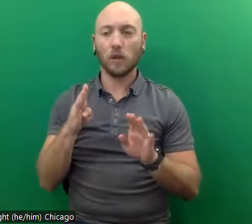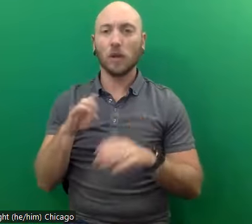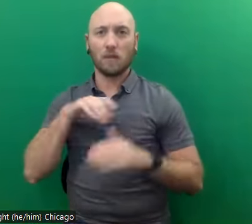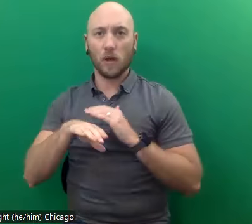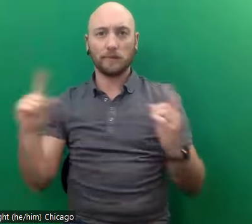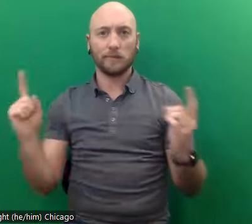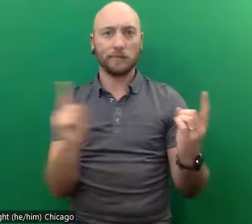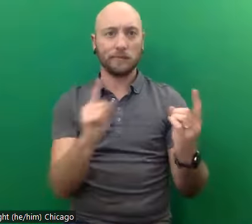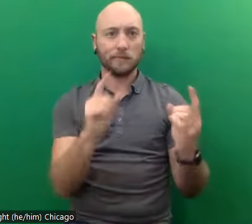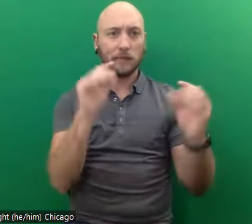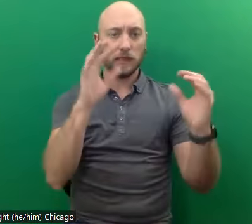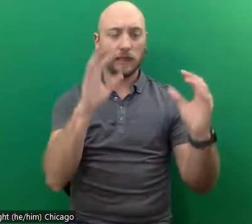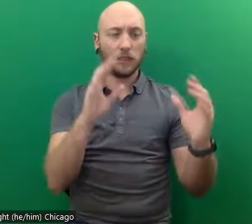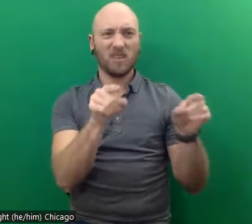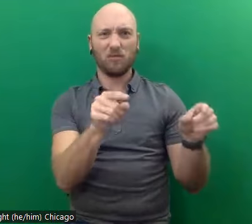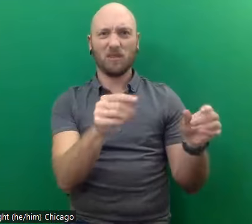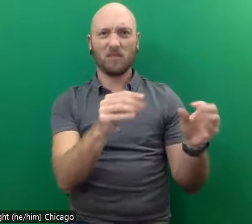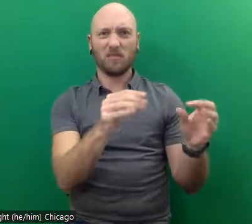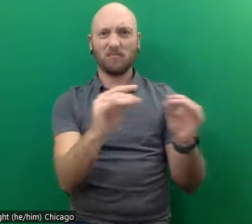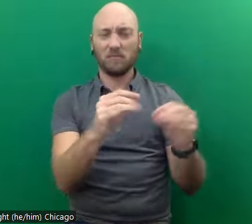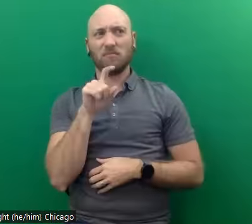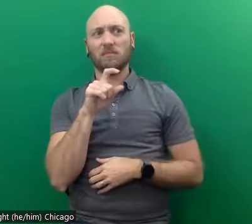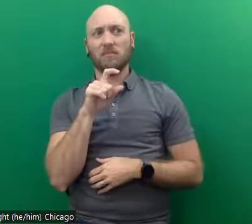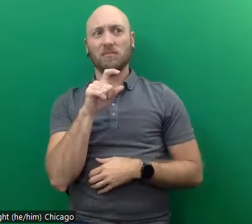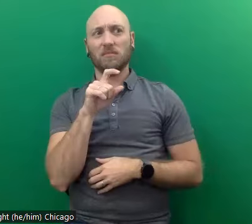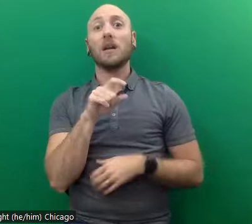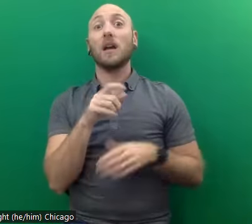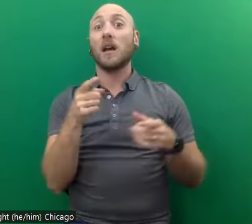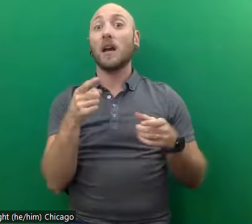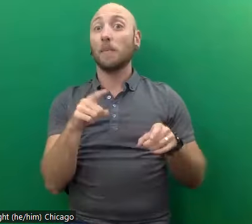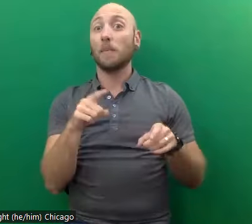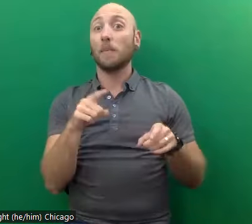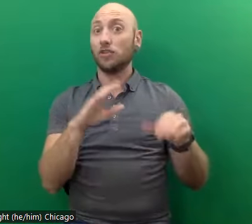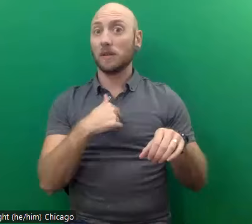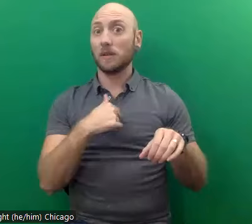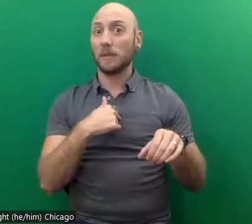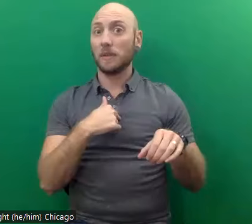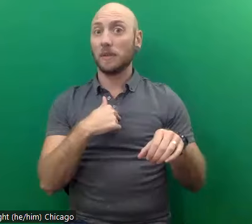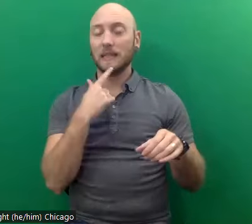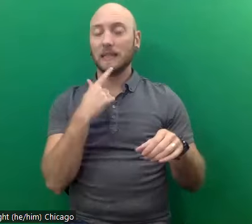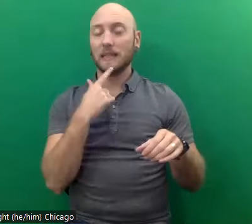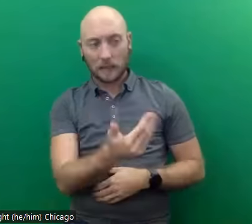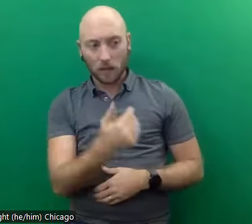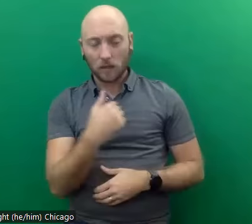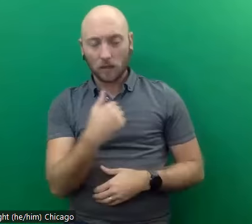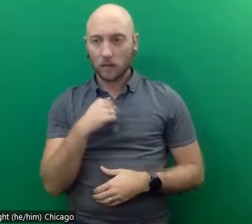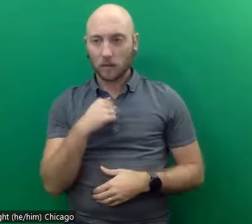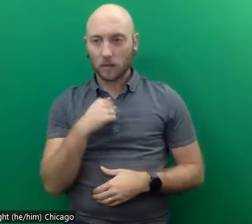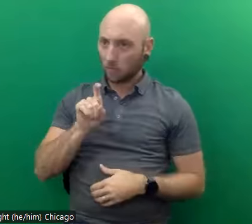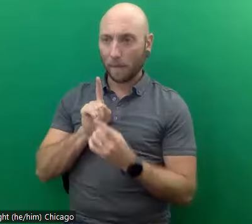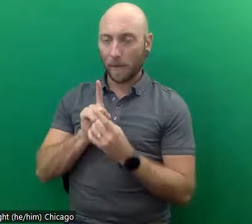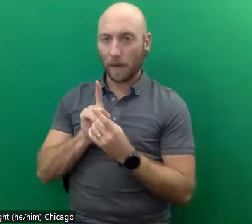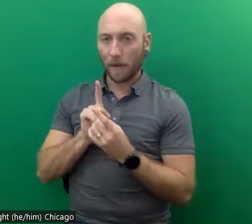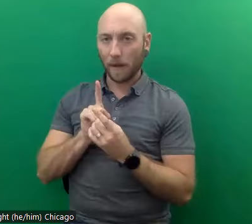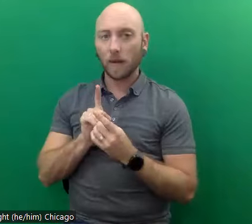while, the teacher calls my name and asks me if I would come to the door, which I did, and she asked me if I would